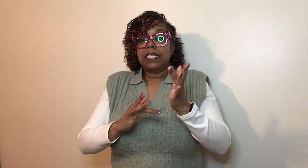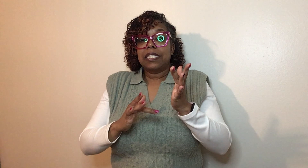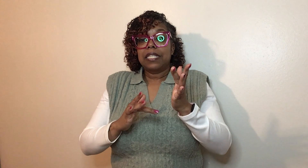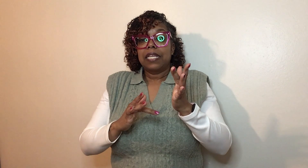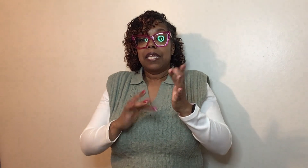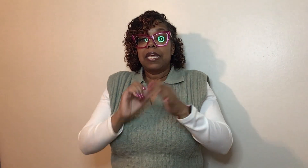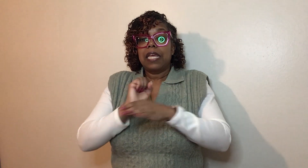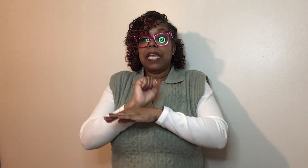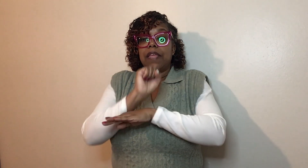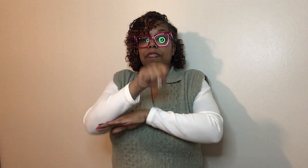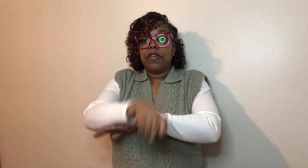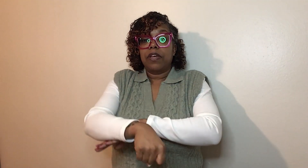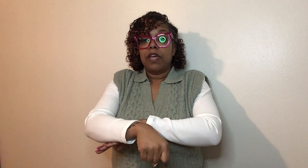Jesus in the